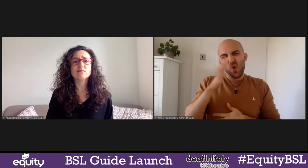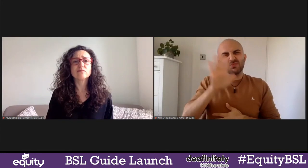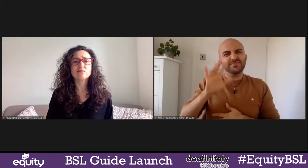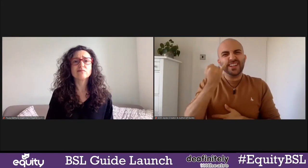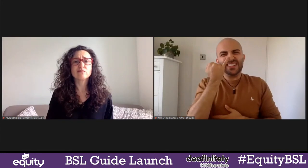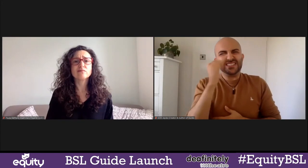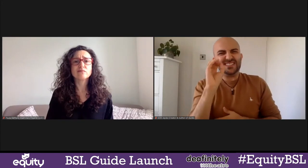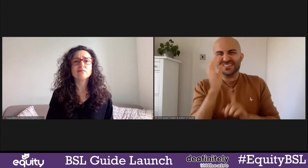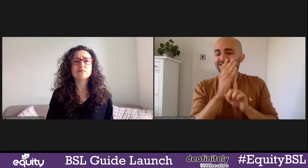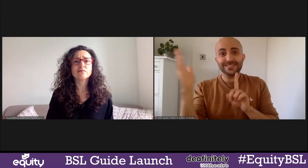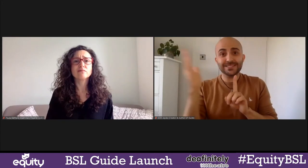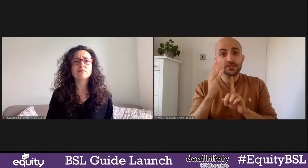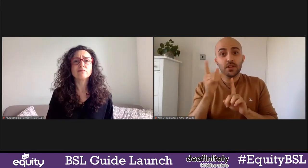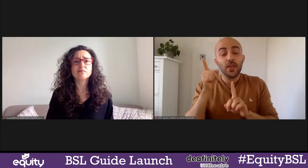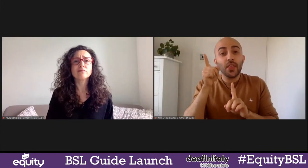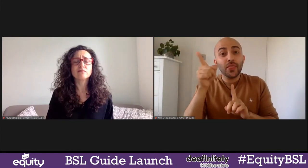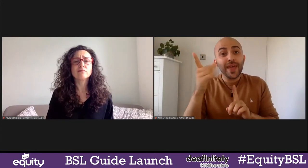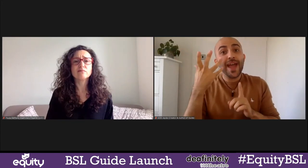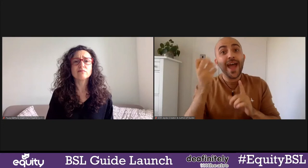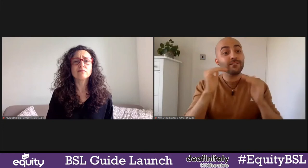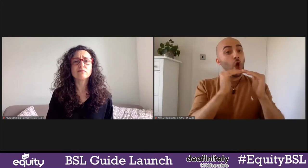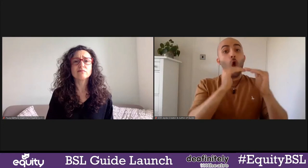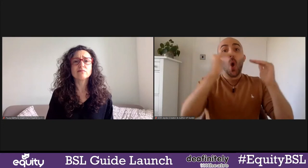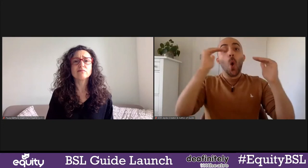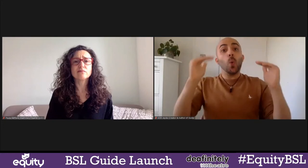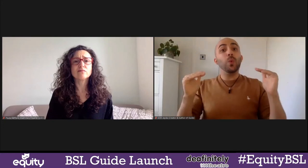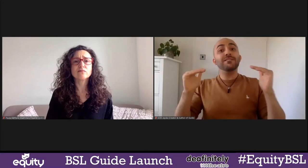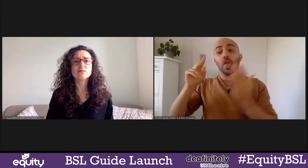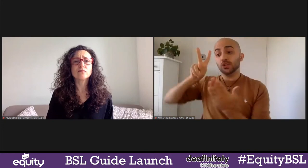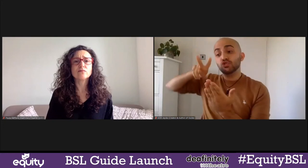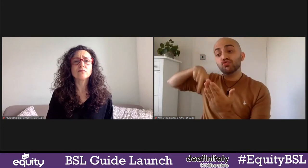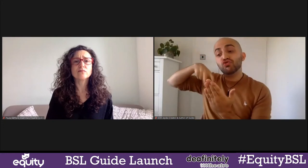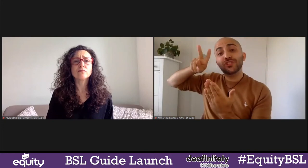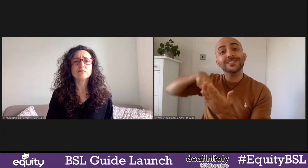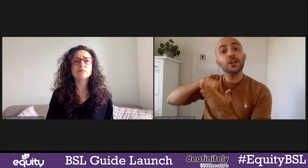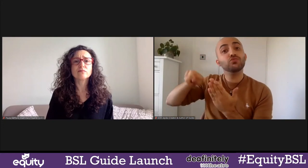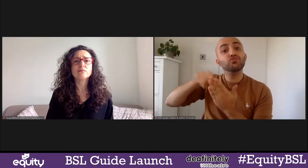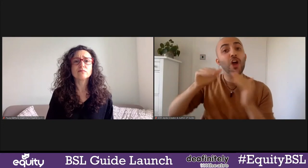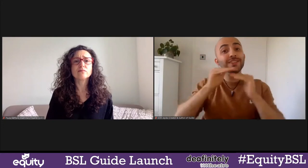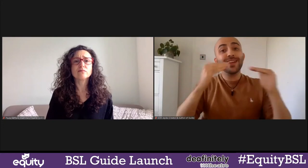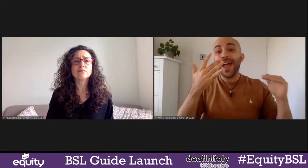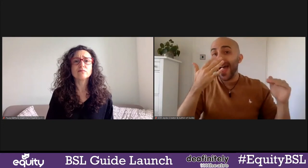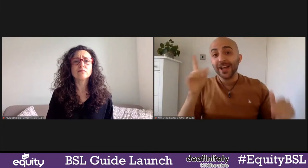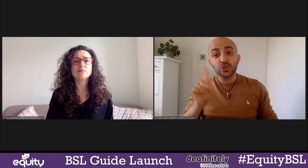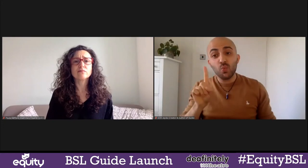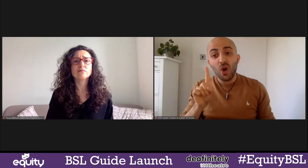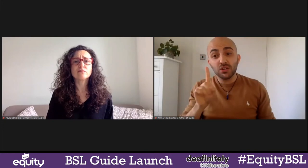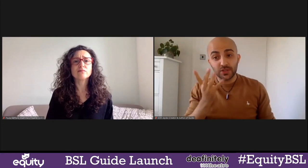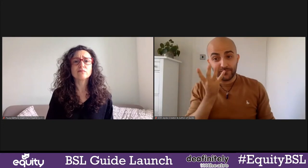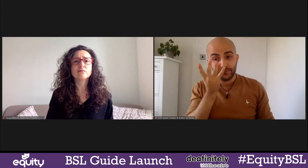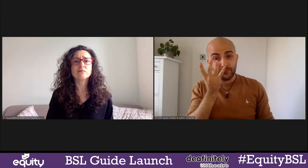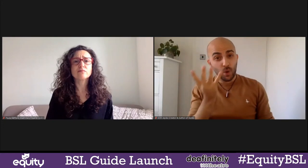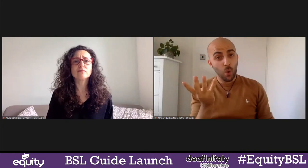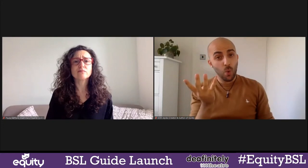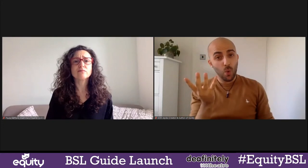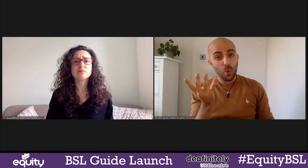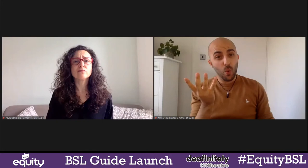My mum and dad, who are both in their 60s now, in terms of their reading age, it is the equivalent